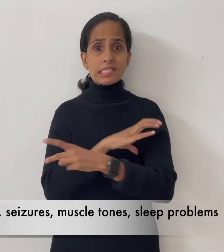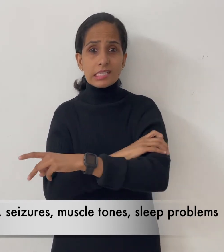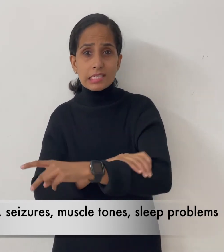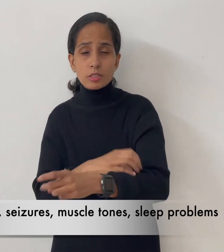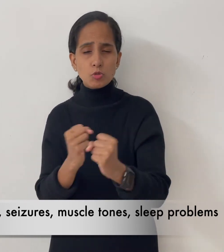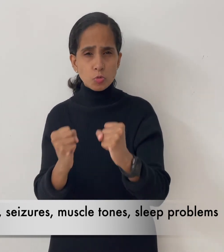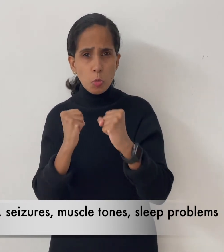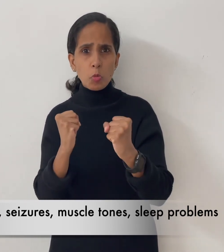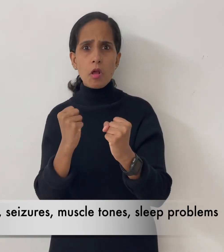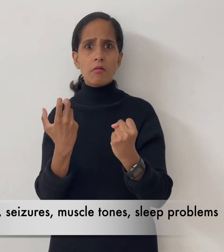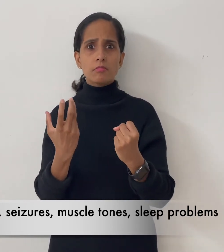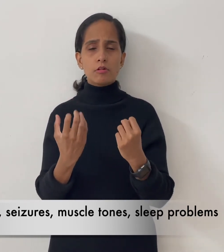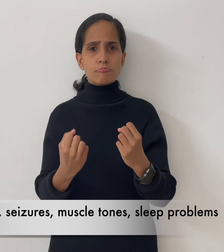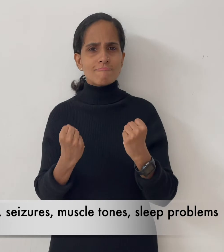muscle tones,